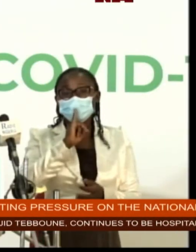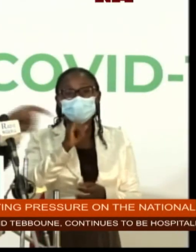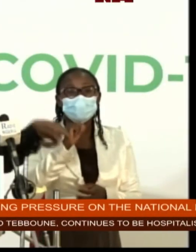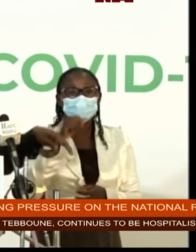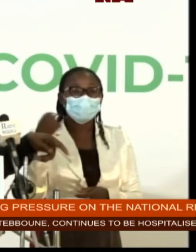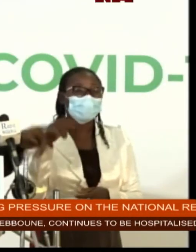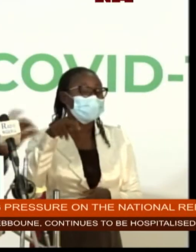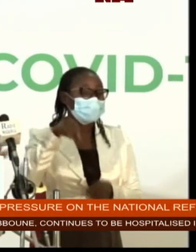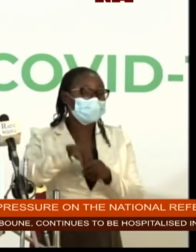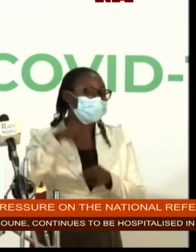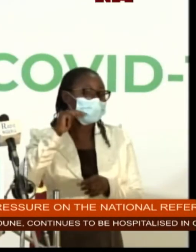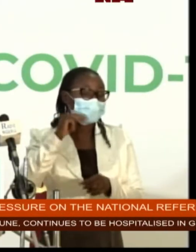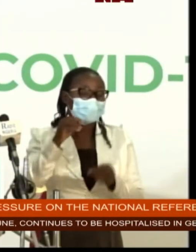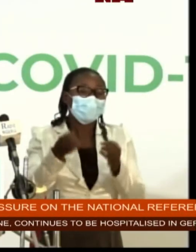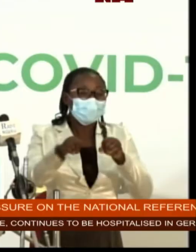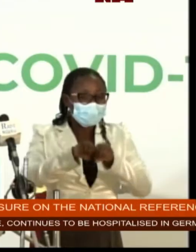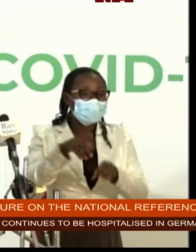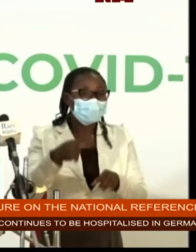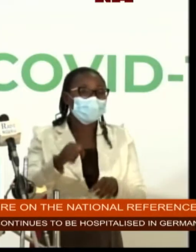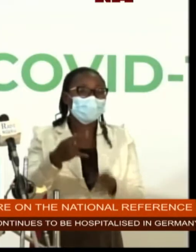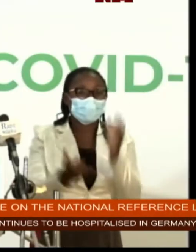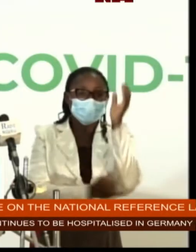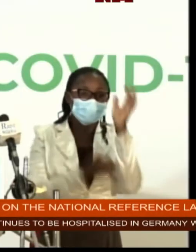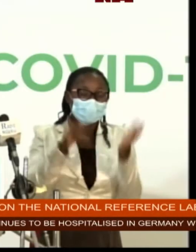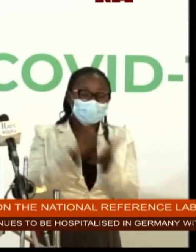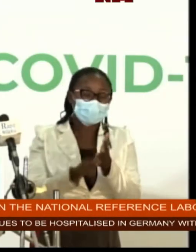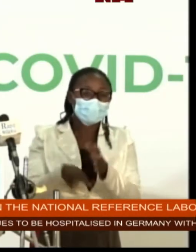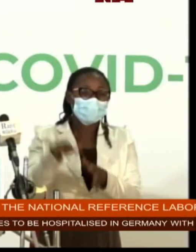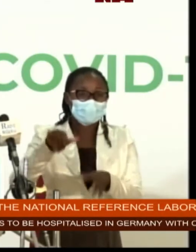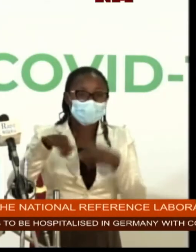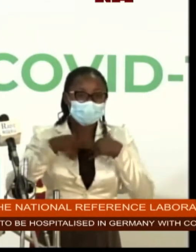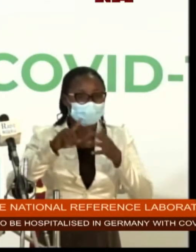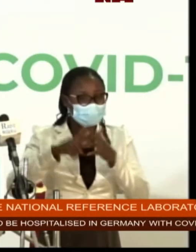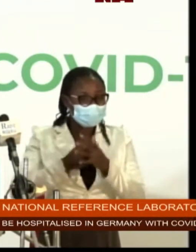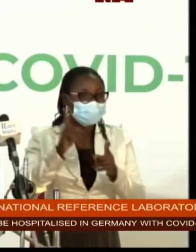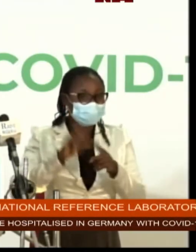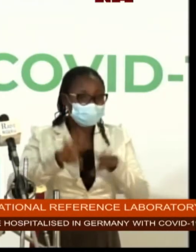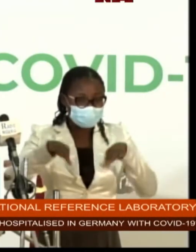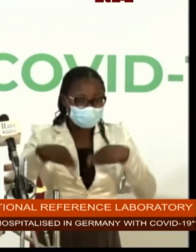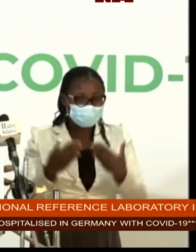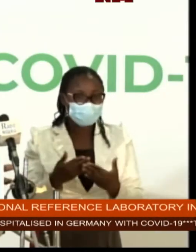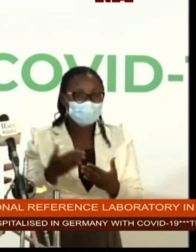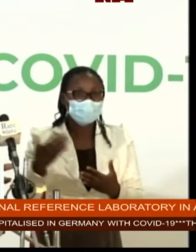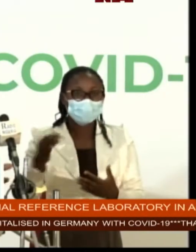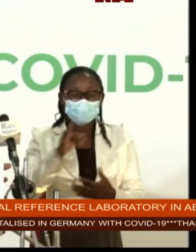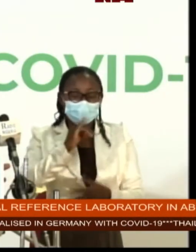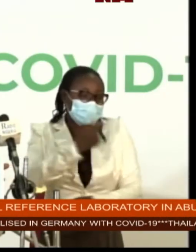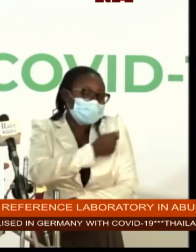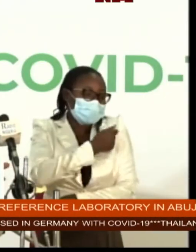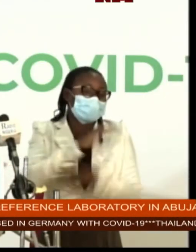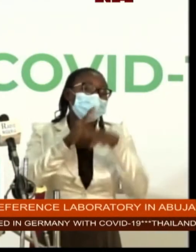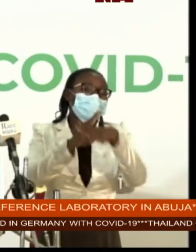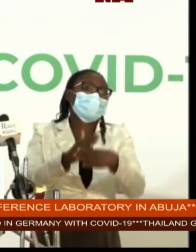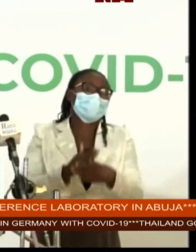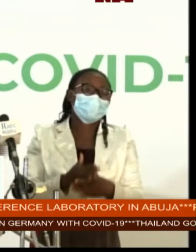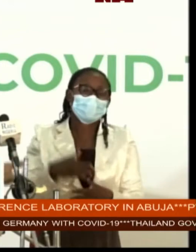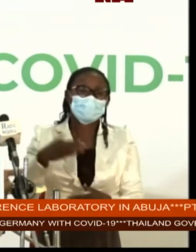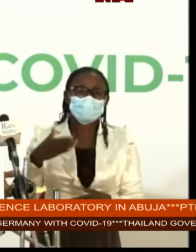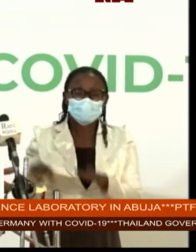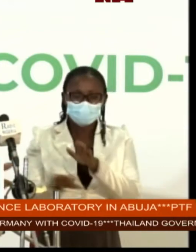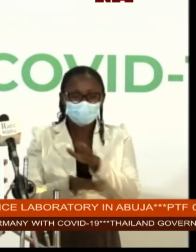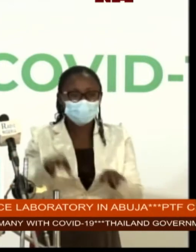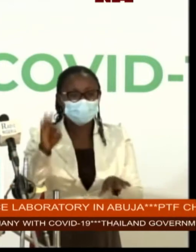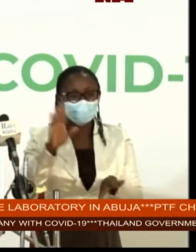world. Even in countries where the vaccines are being developed and manufactured, there's vaccine hesitancy based